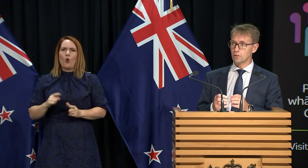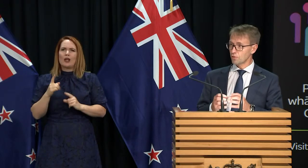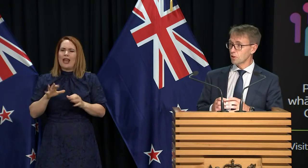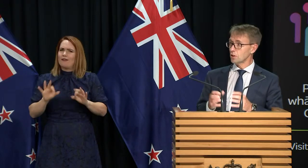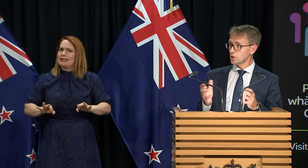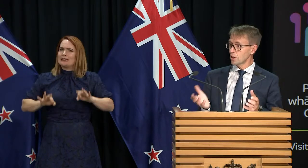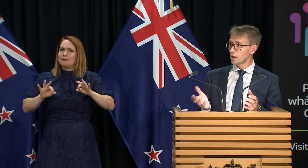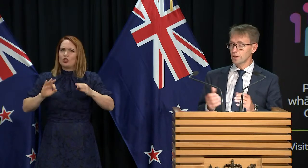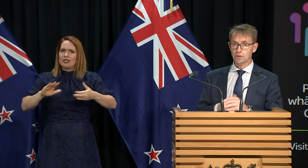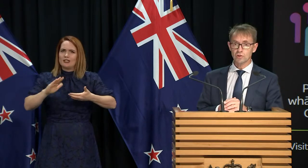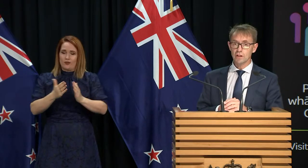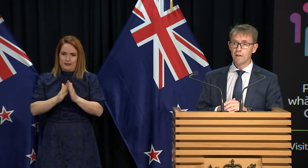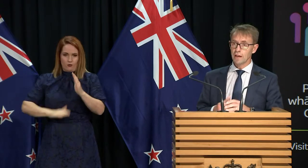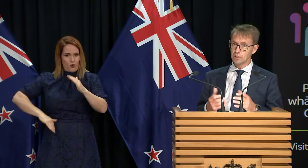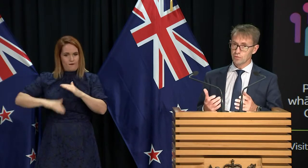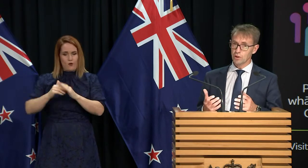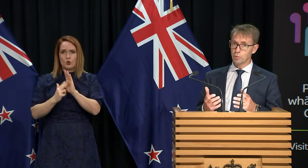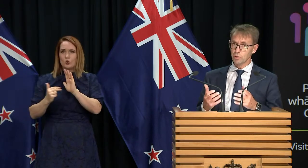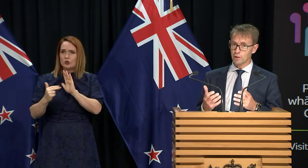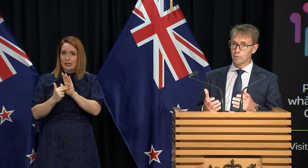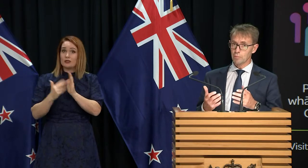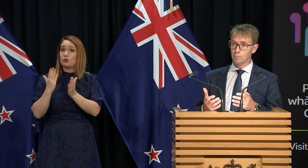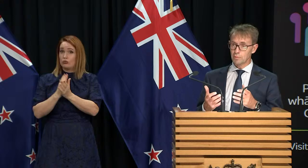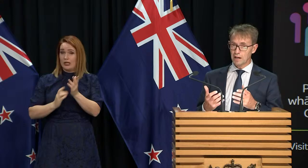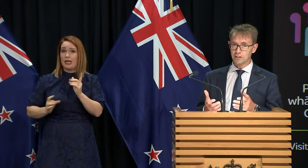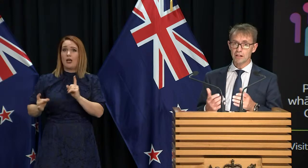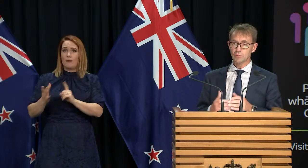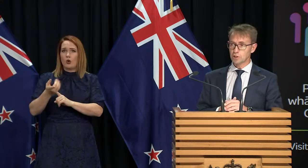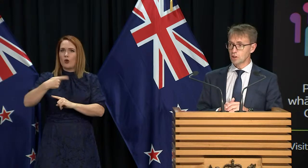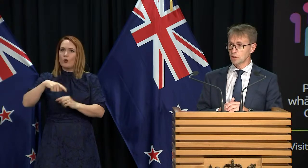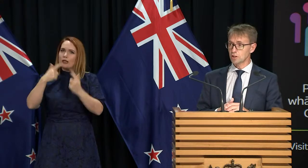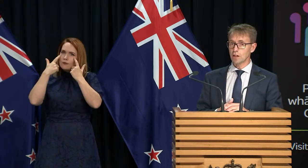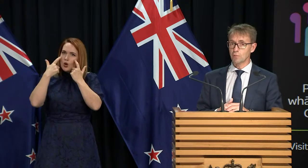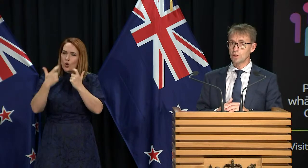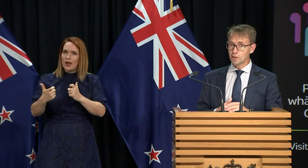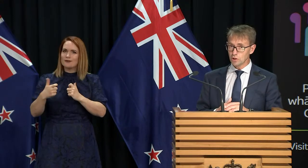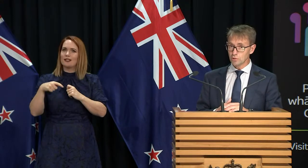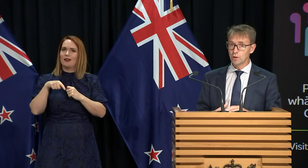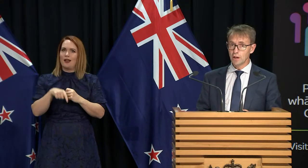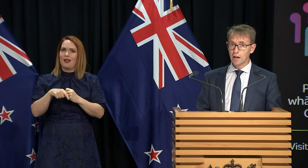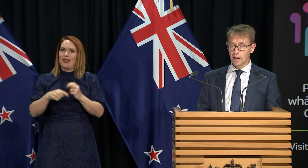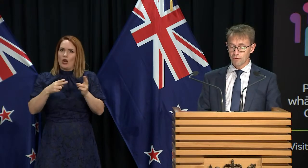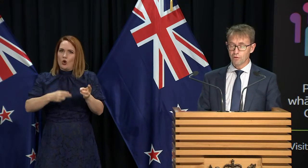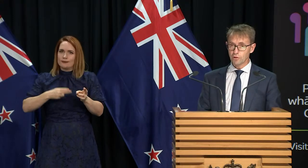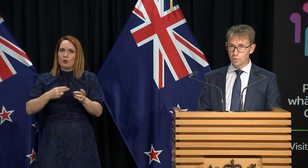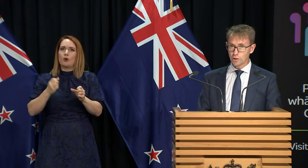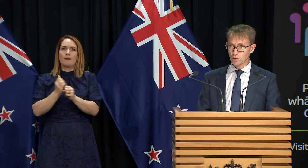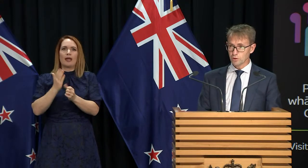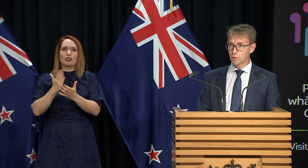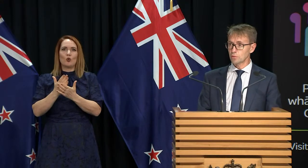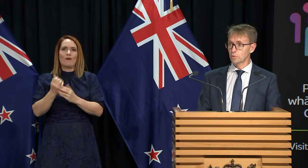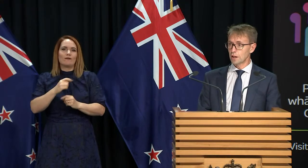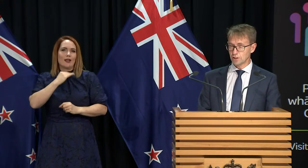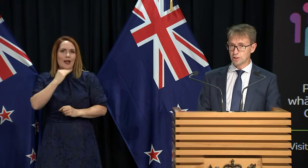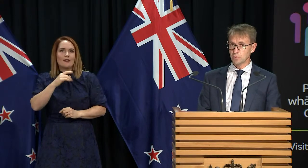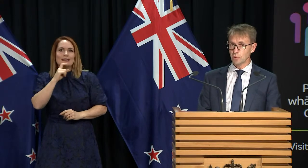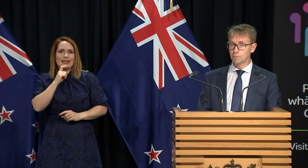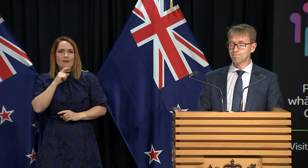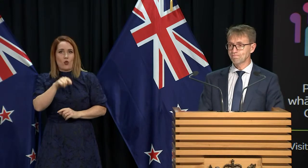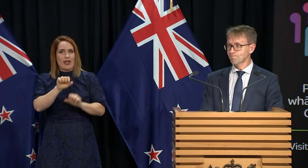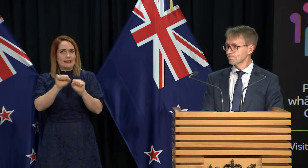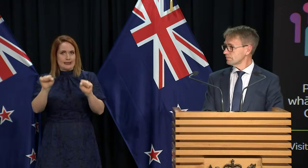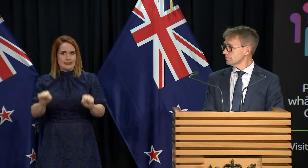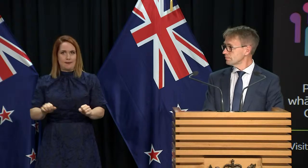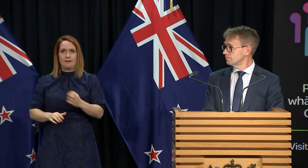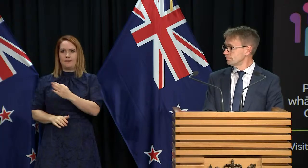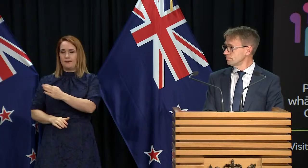specialised service for the entire country, and it's very important that we maintain the protections that we need to for the Auckland Hospital system as well. Can